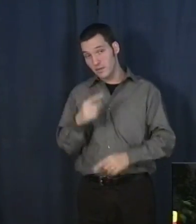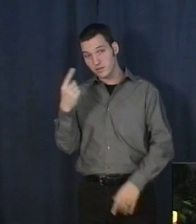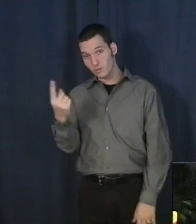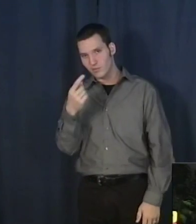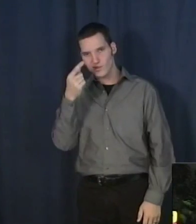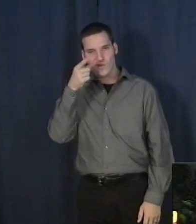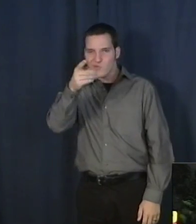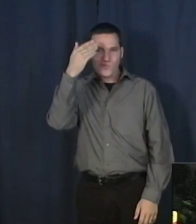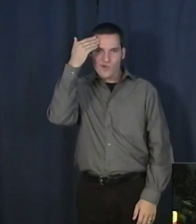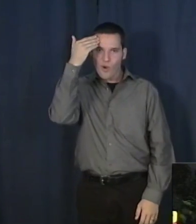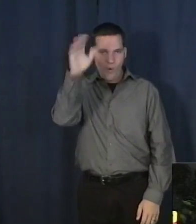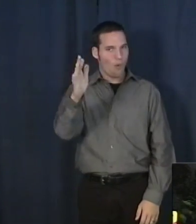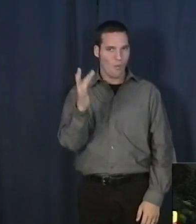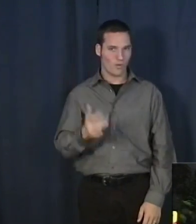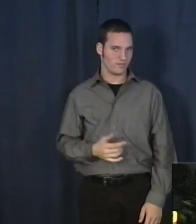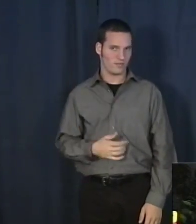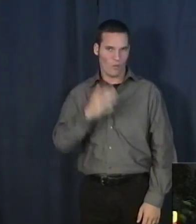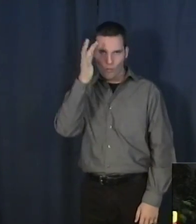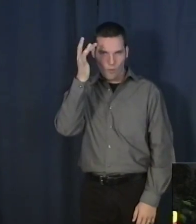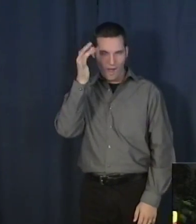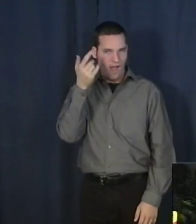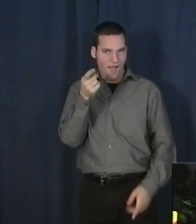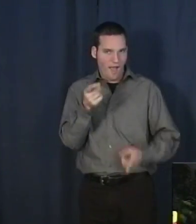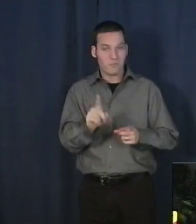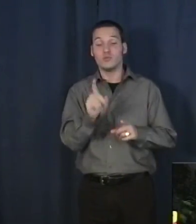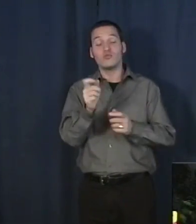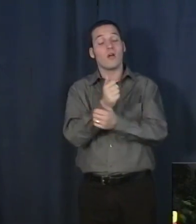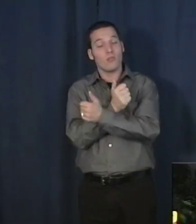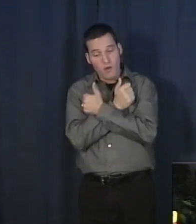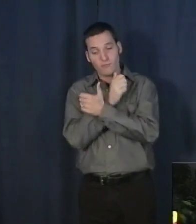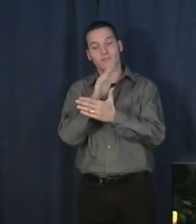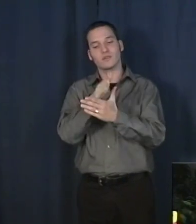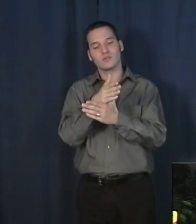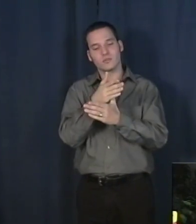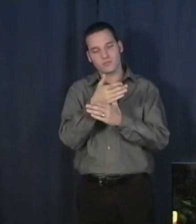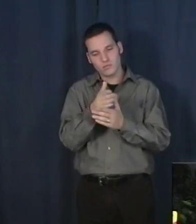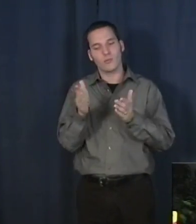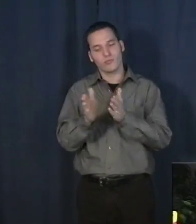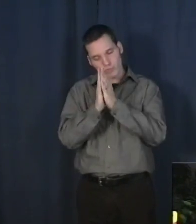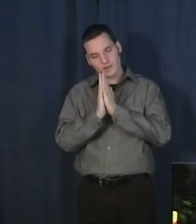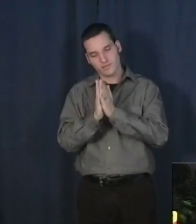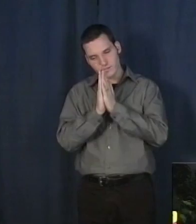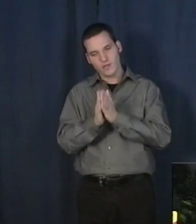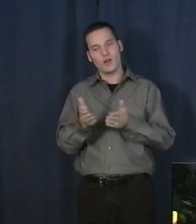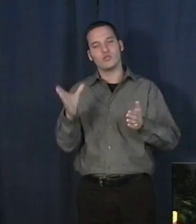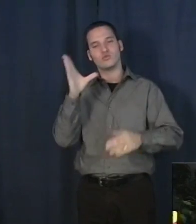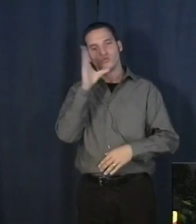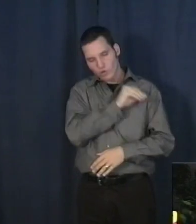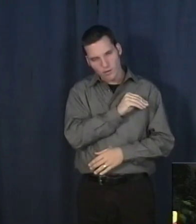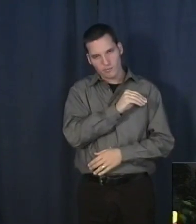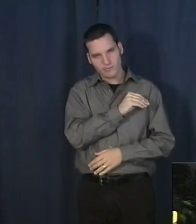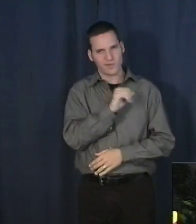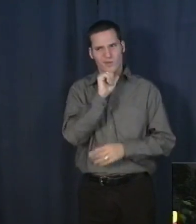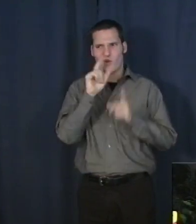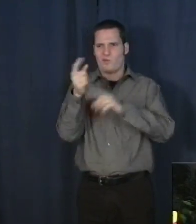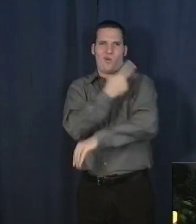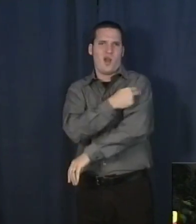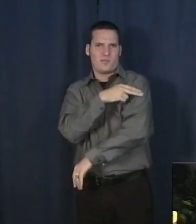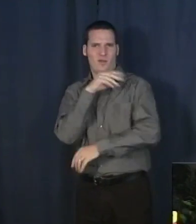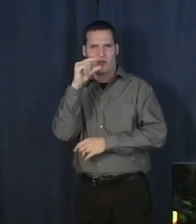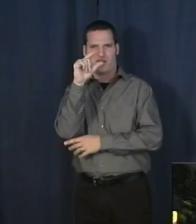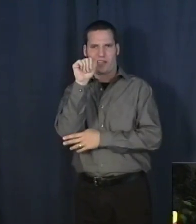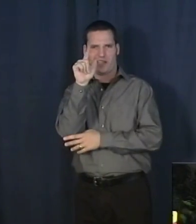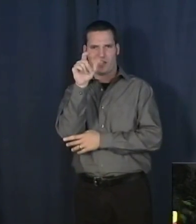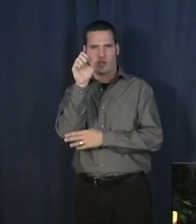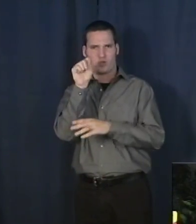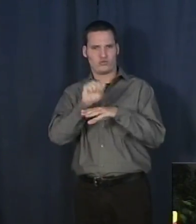somebody, you don't know why it happened. You should love them, pray for them, encourage them, and shut up. Don't go to the hospital